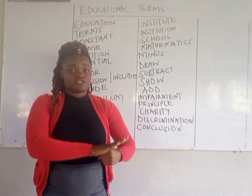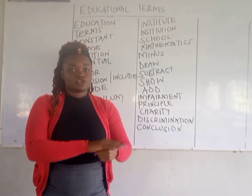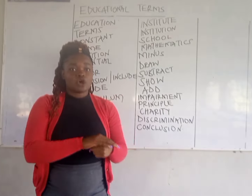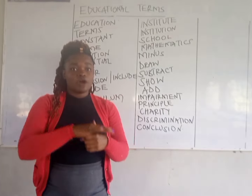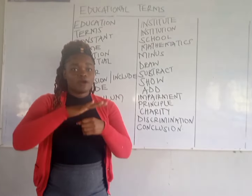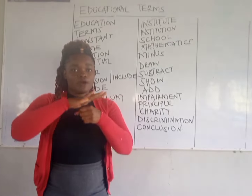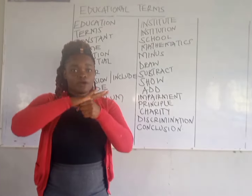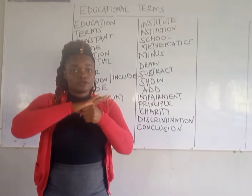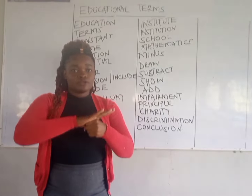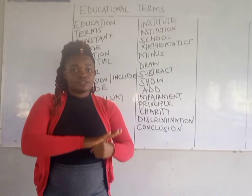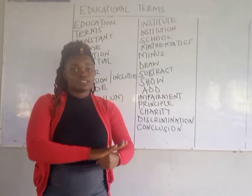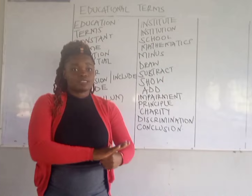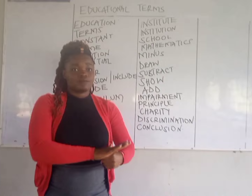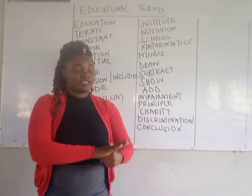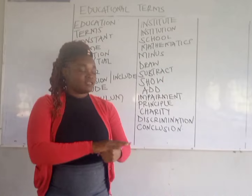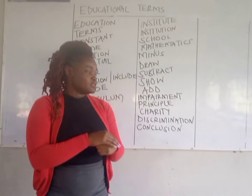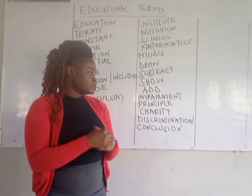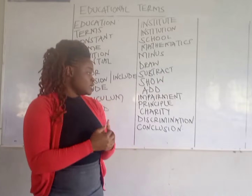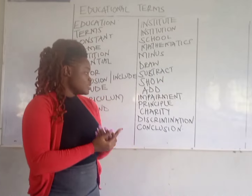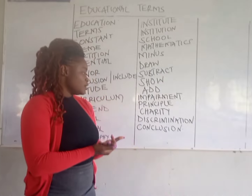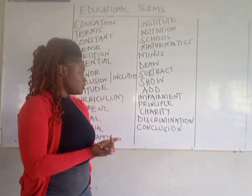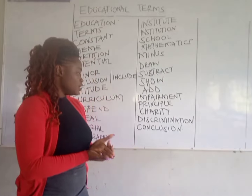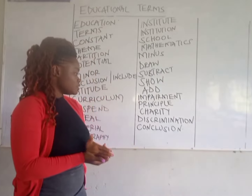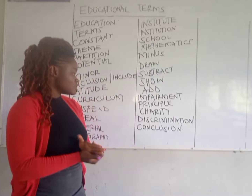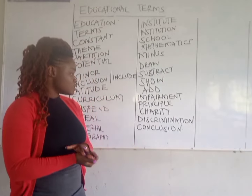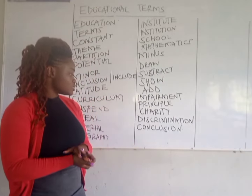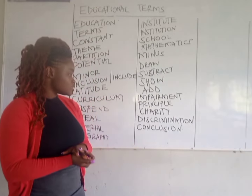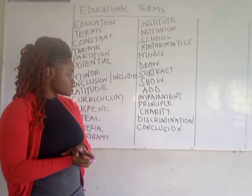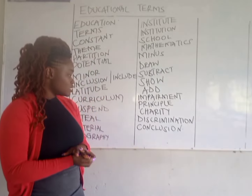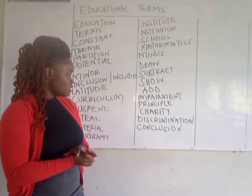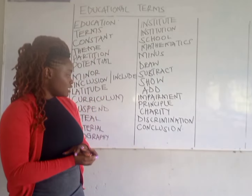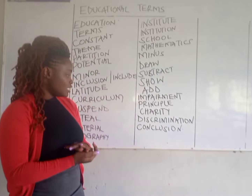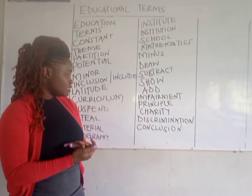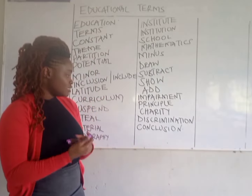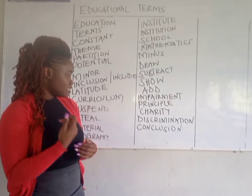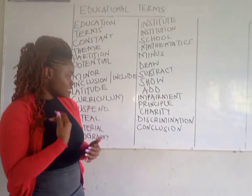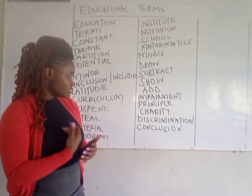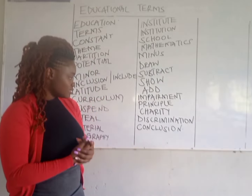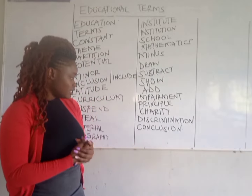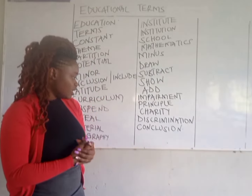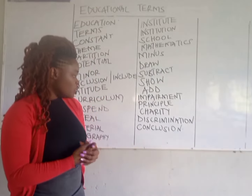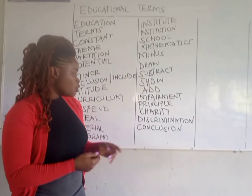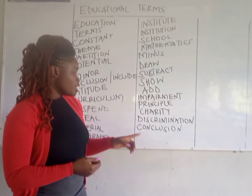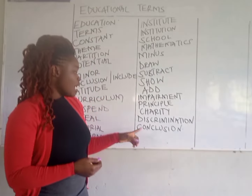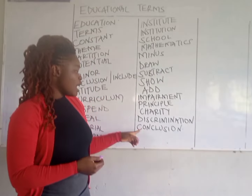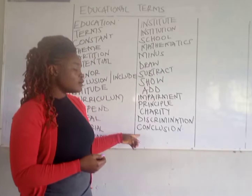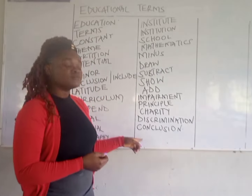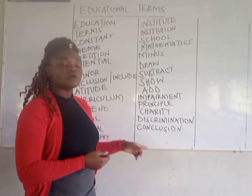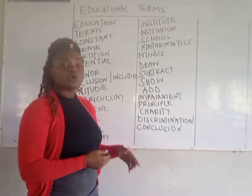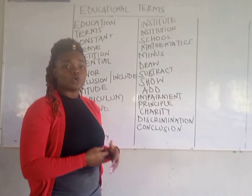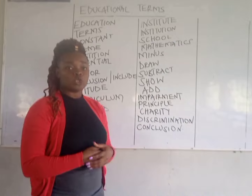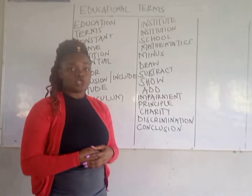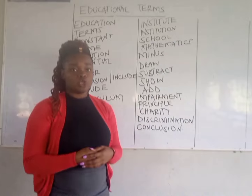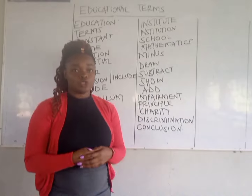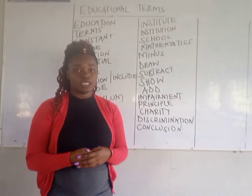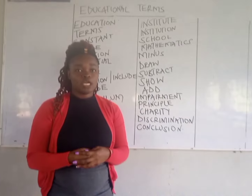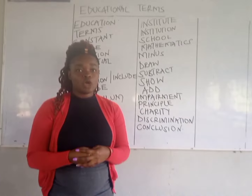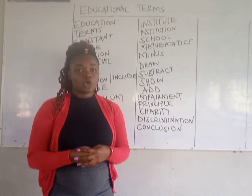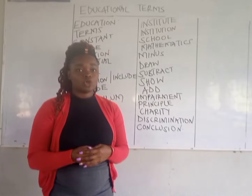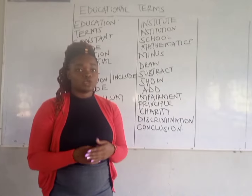So, discriminate. Then next and lastly, we have conclude.